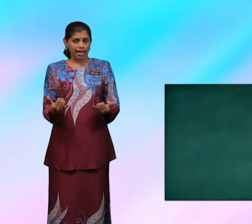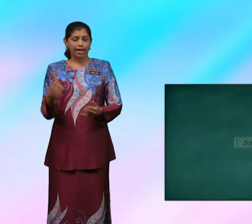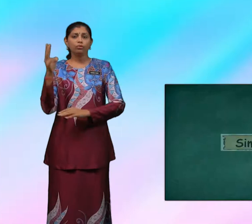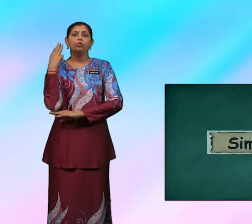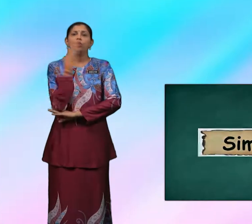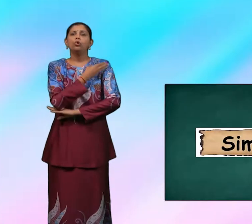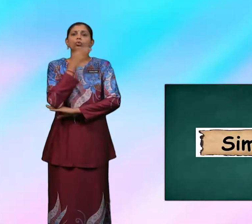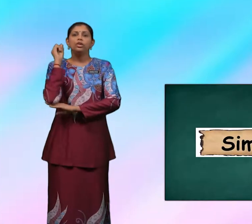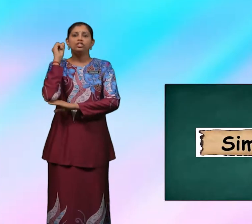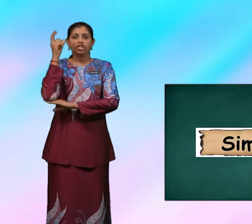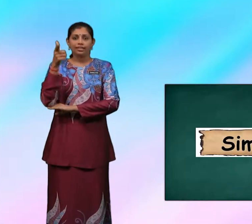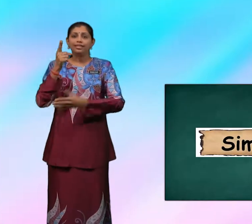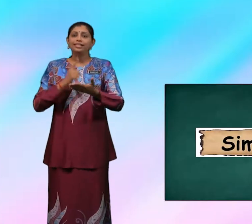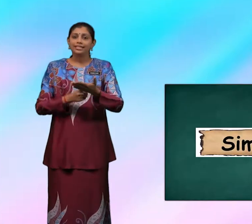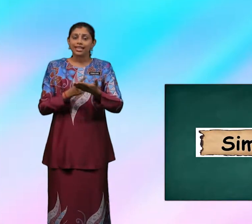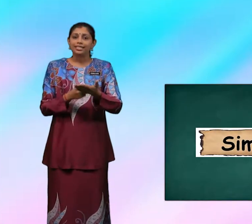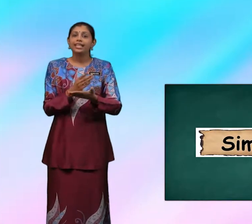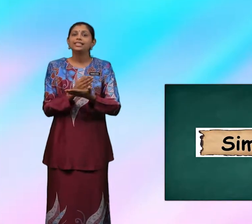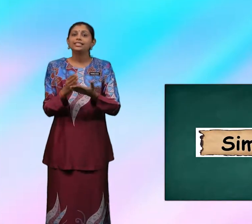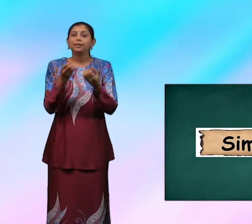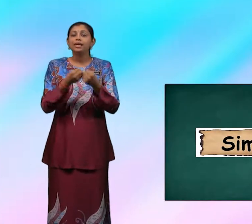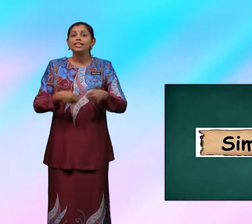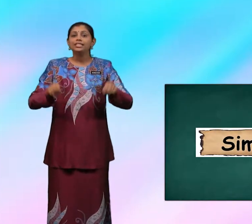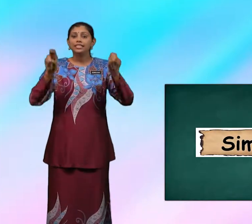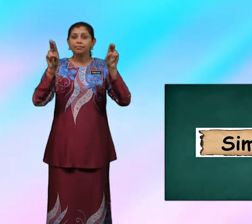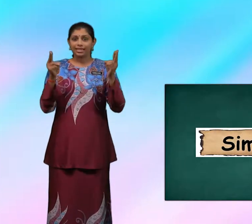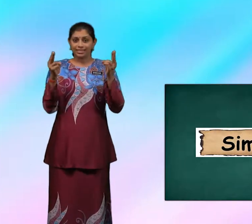Now, we shall discuss some similes.